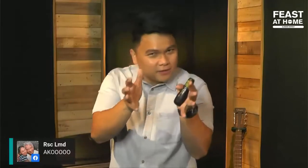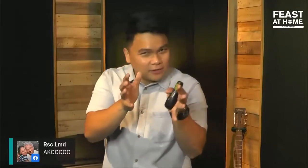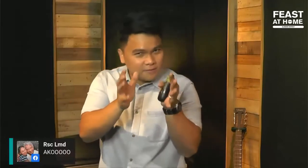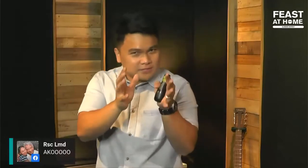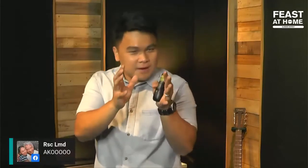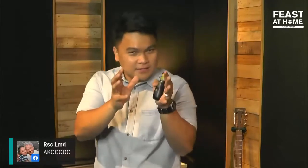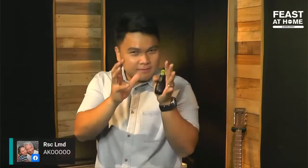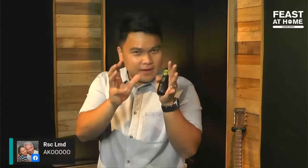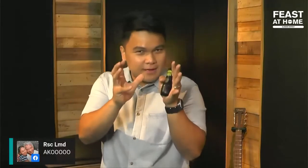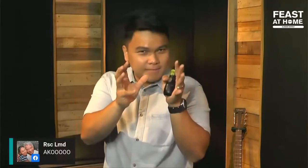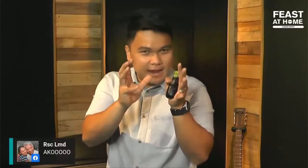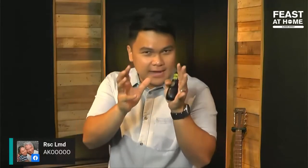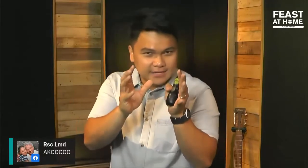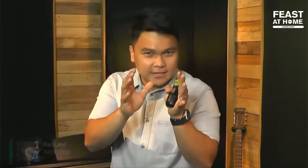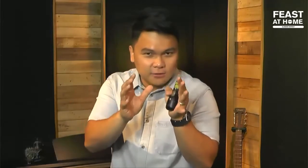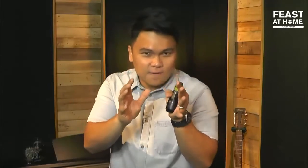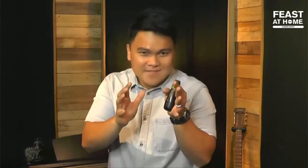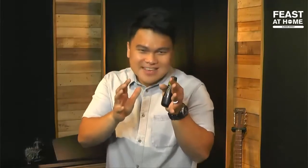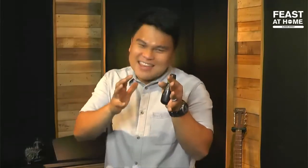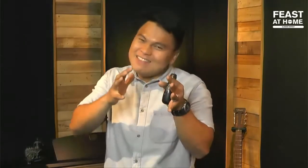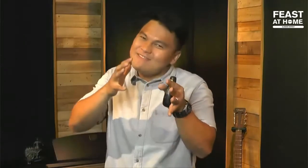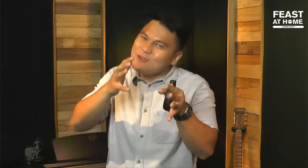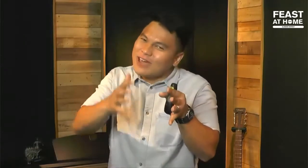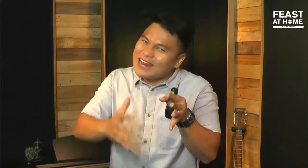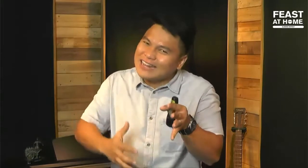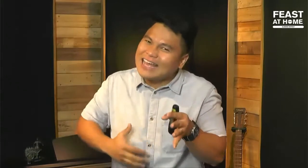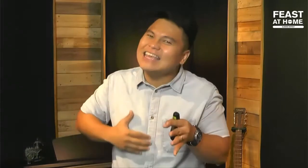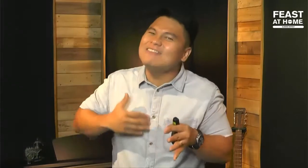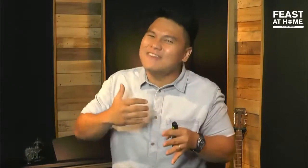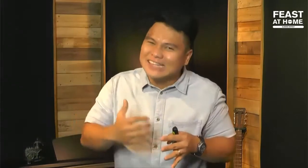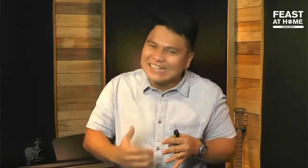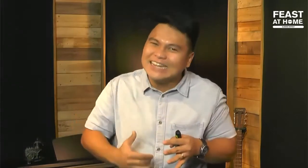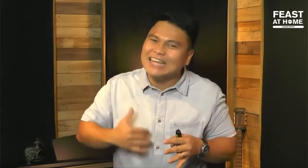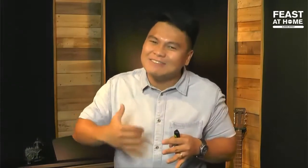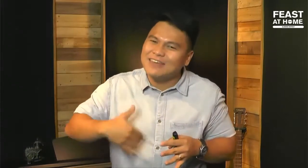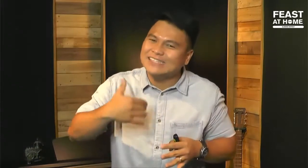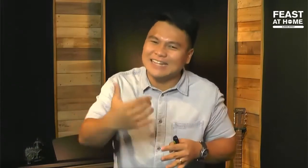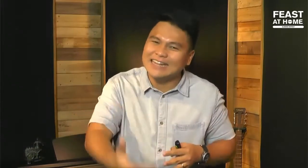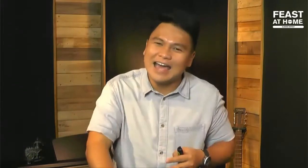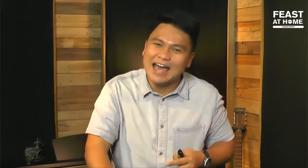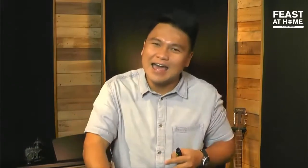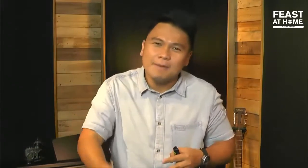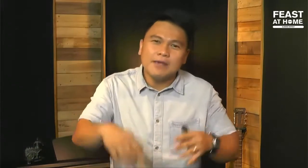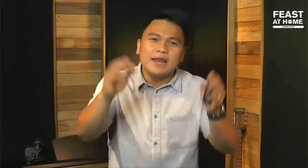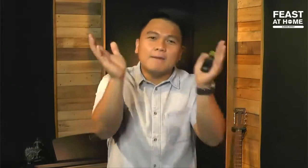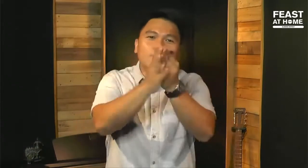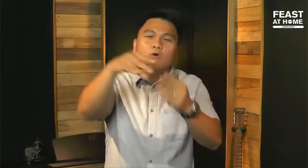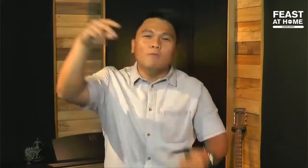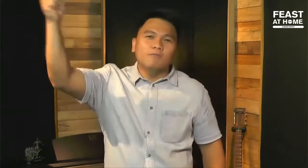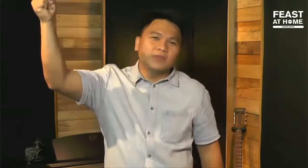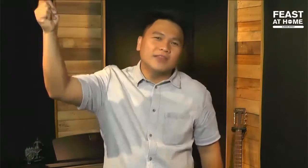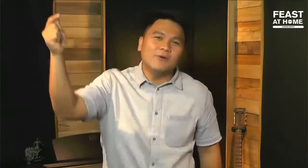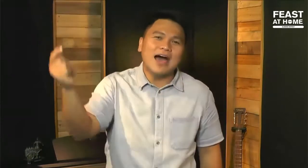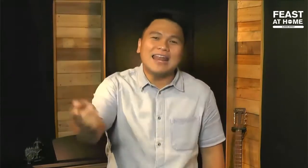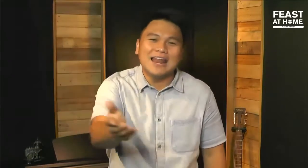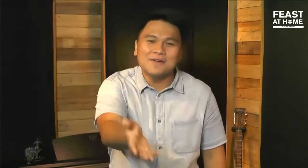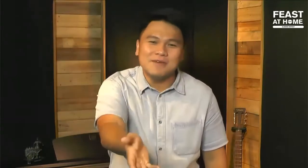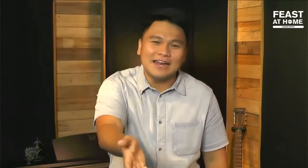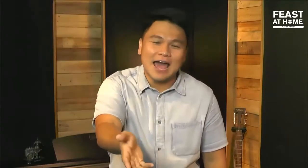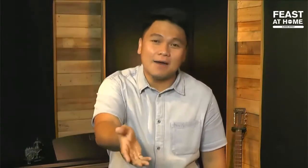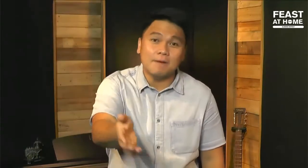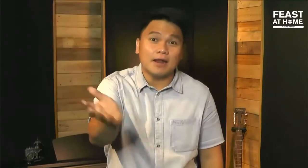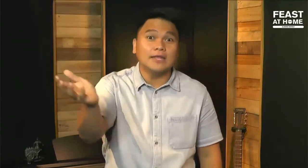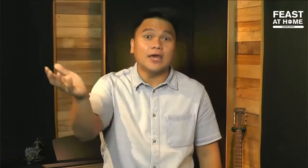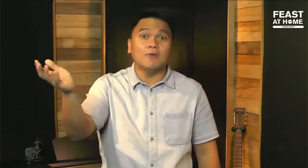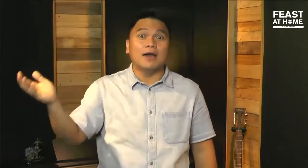masama, ito yung masama sa mga pinaasa dito, yung kung kailan ka invested na, biglang boom, nawala na lang